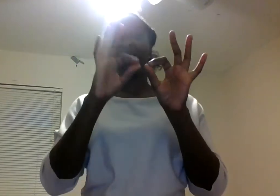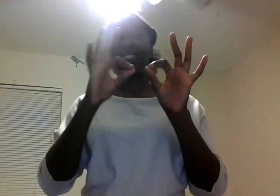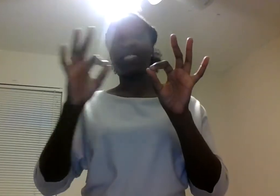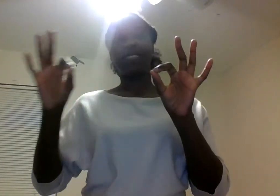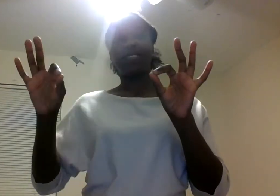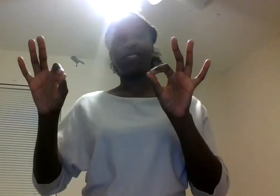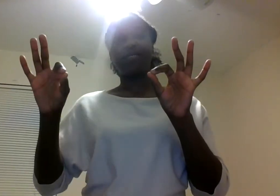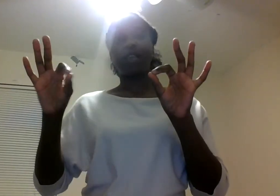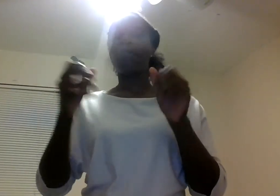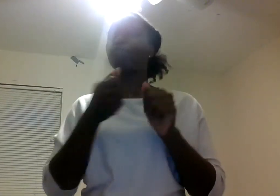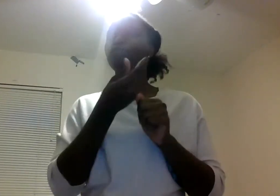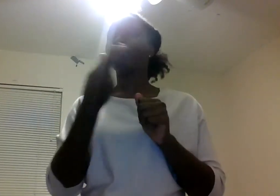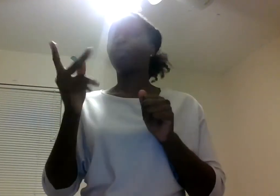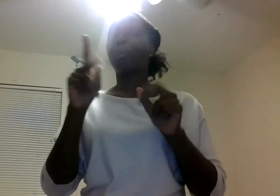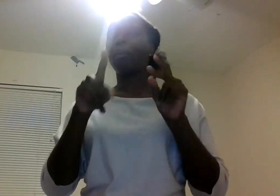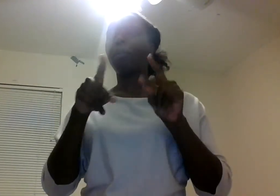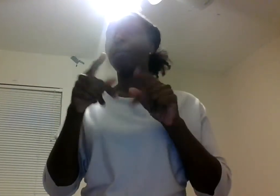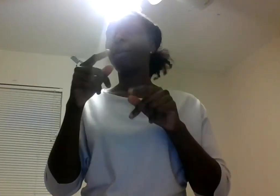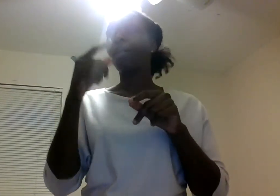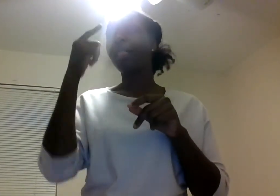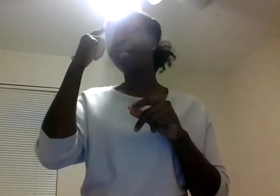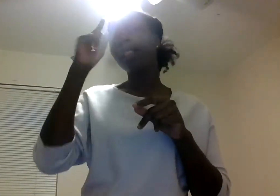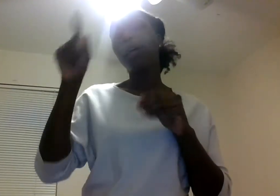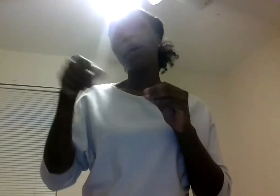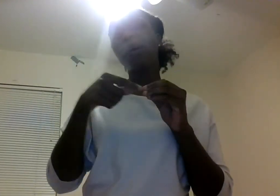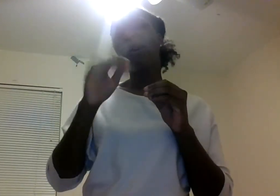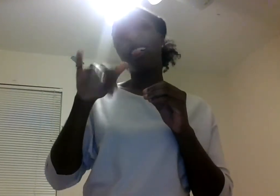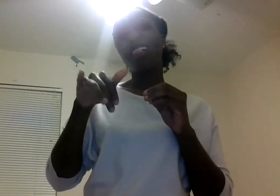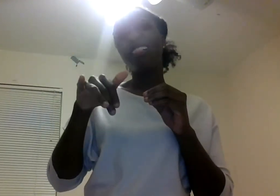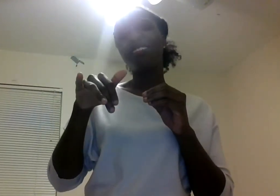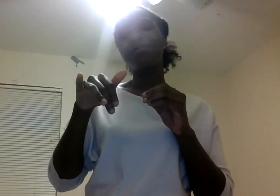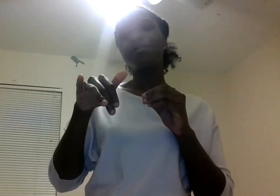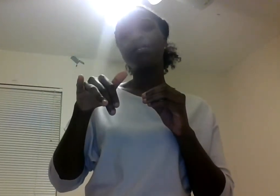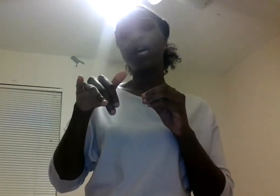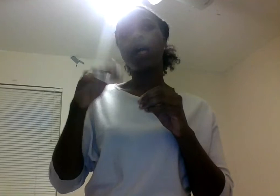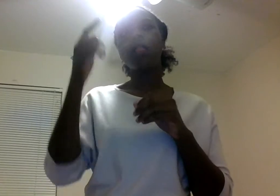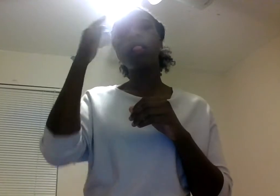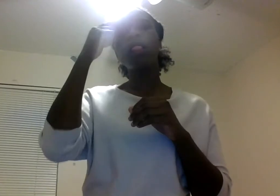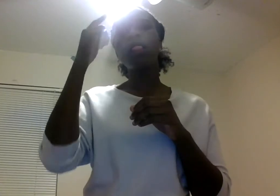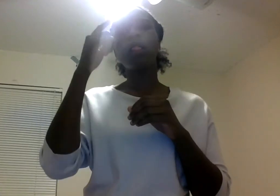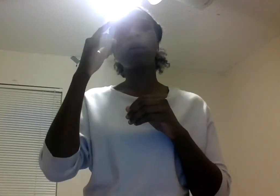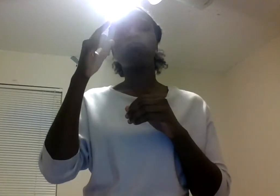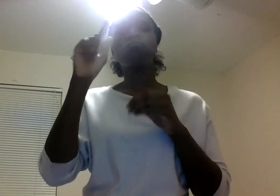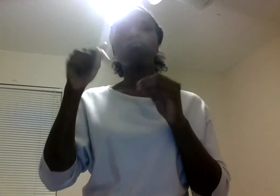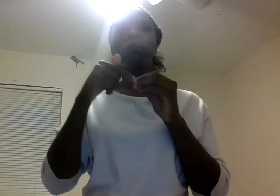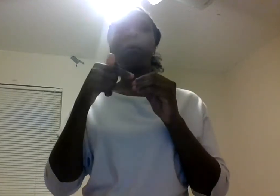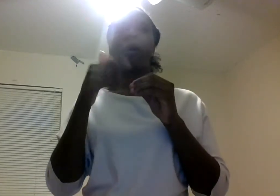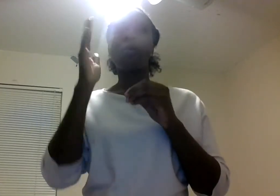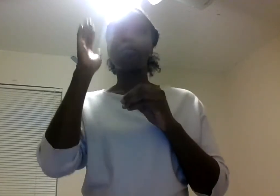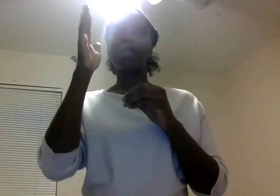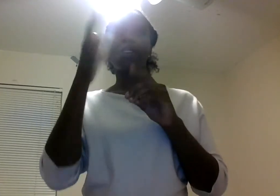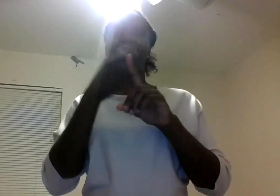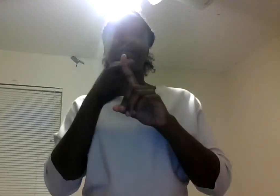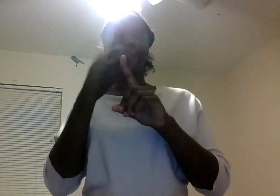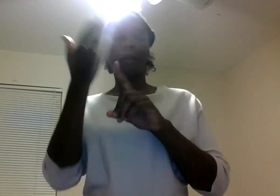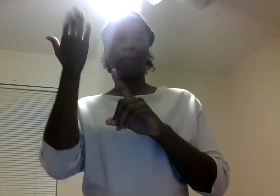a minute about the presentations that you have already seen in the past, maybe the presentations that you have done yourself. There is a